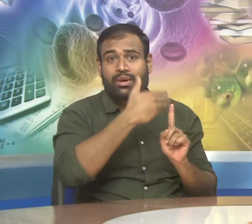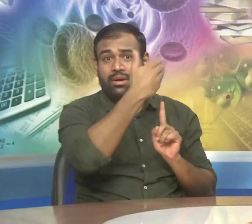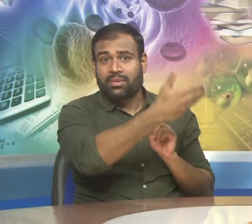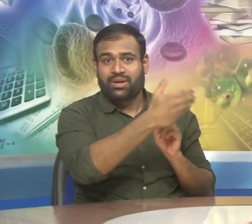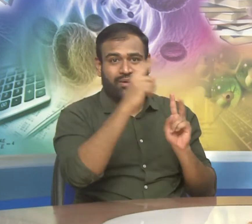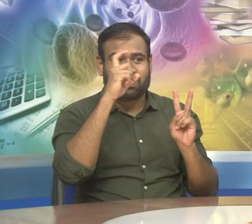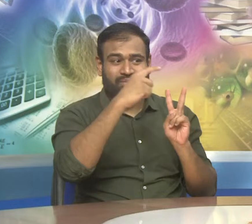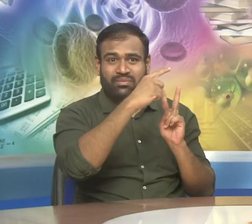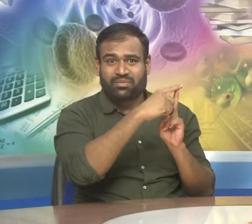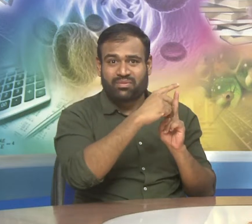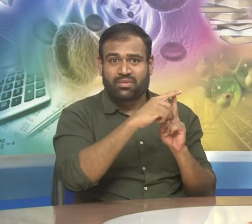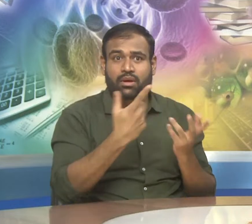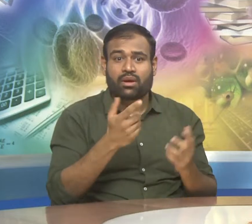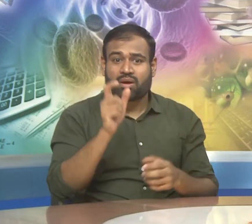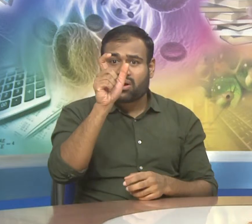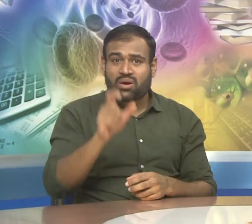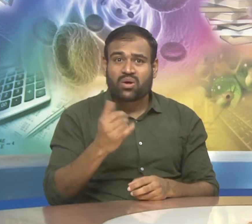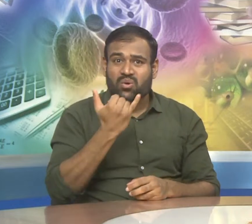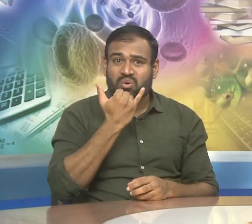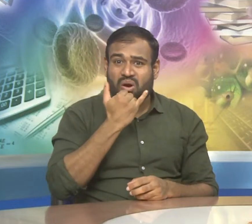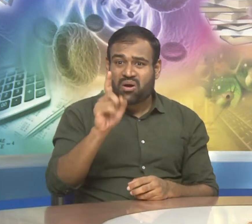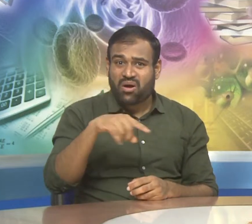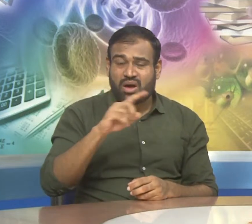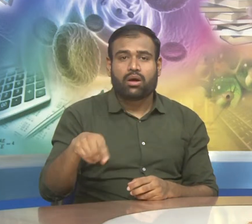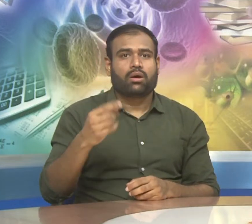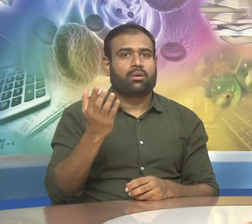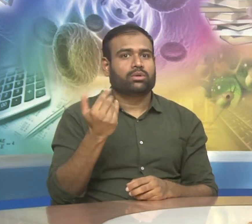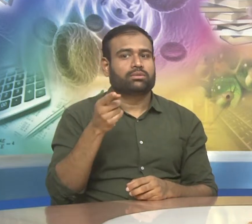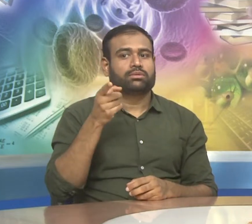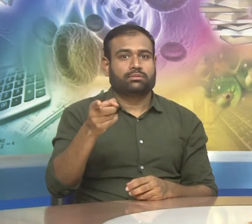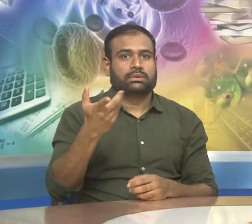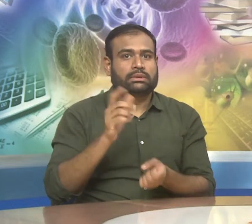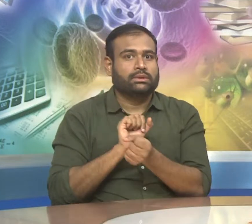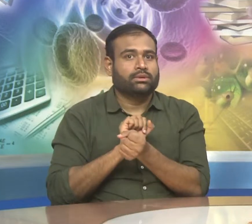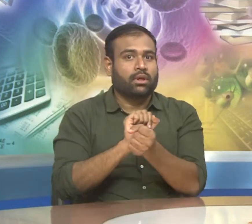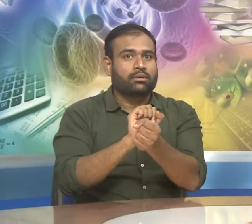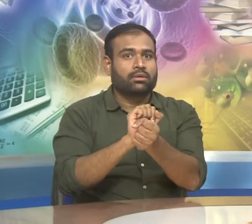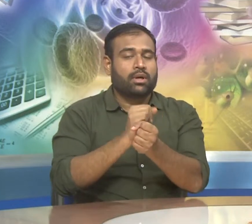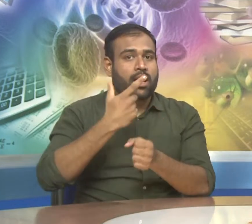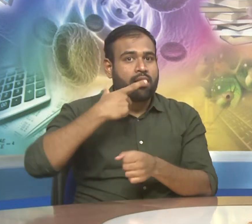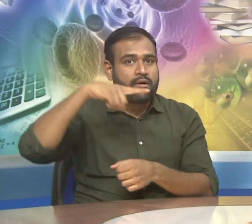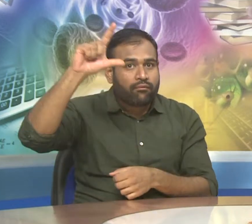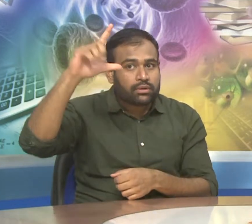they admit guilt or attempt to deny or justify their actions.